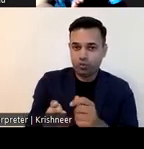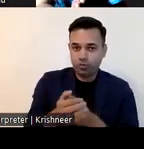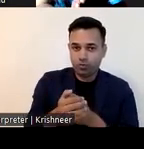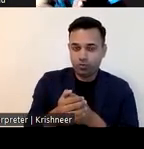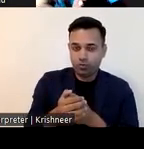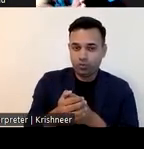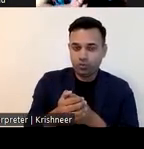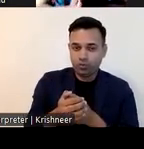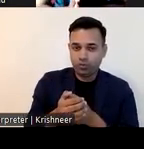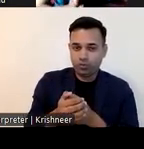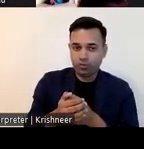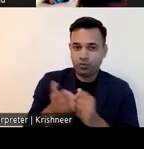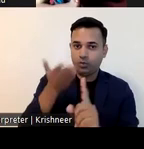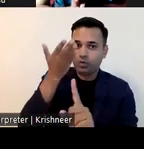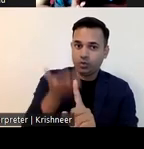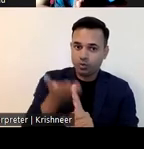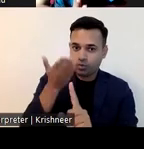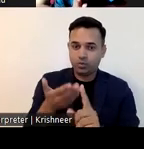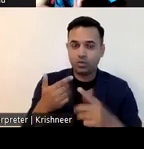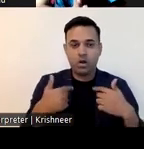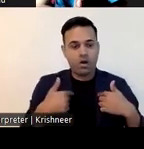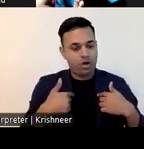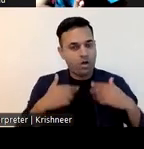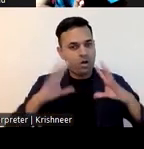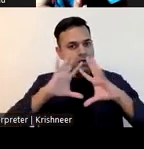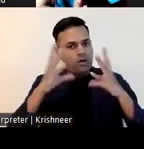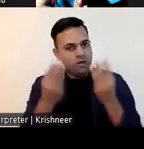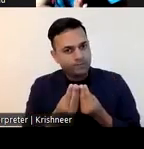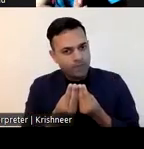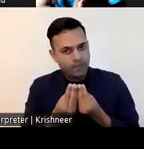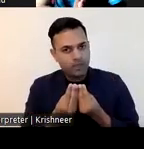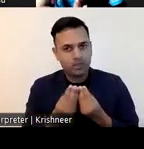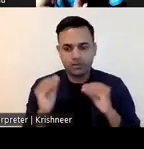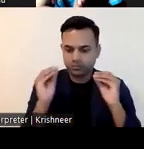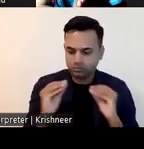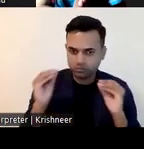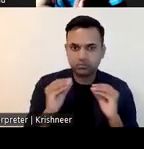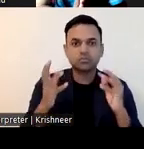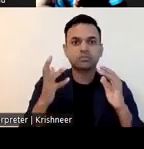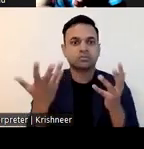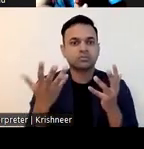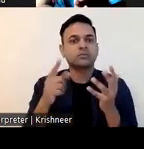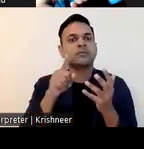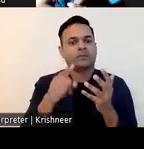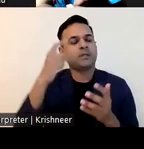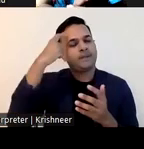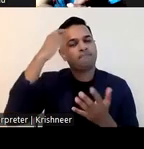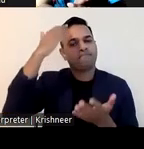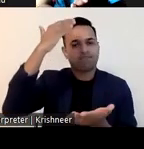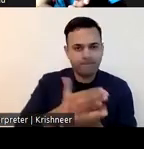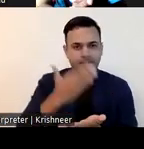disability or person with differently able. So for me, like, disability is person